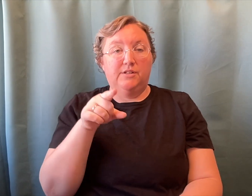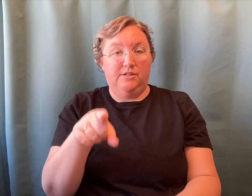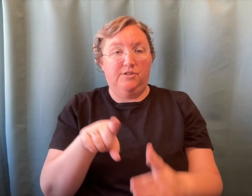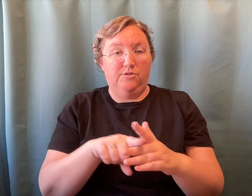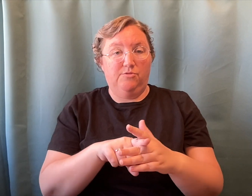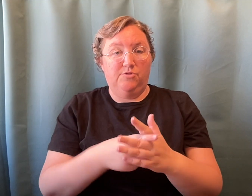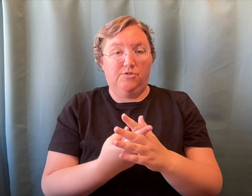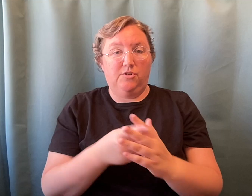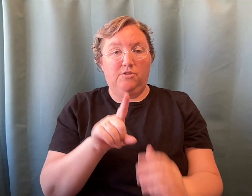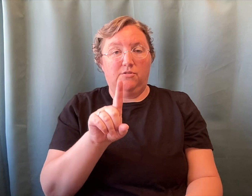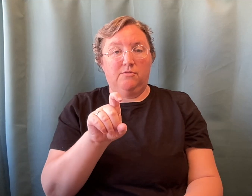Did you start?